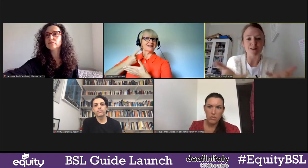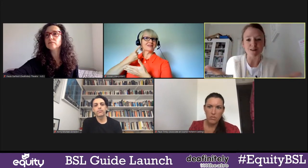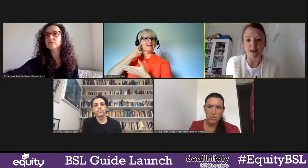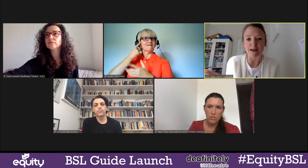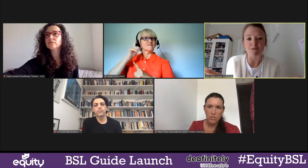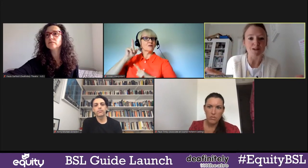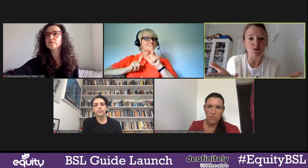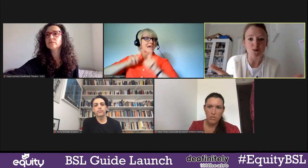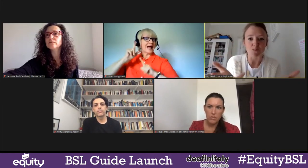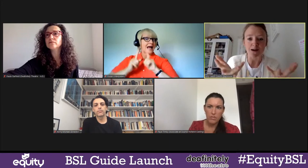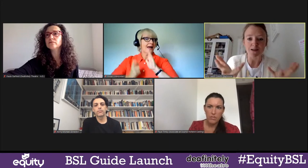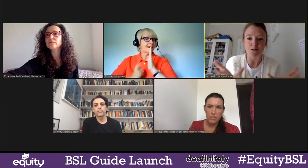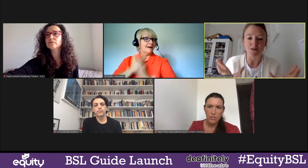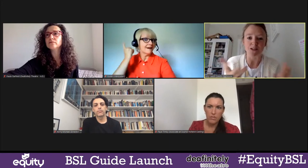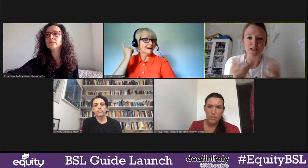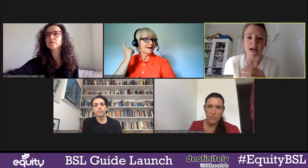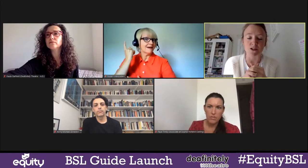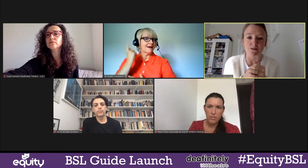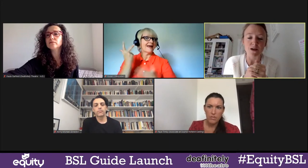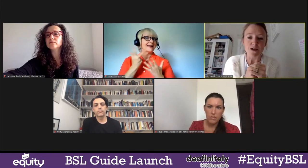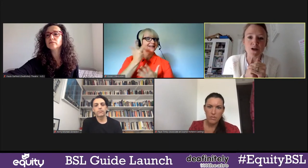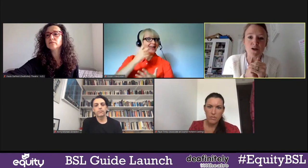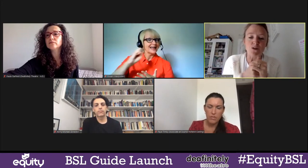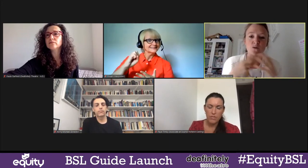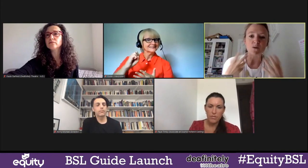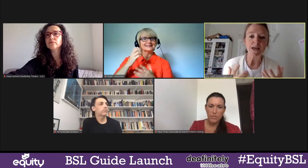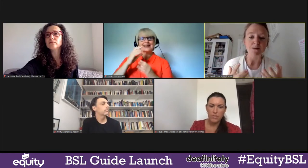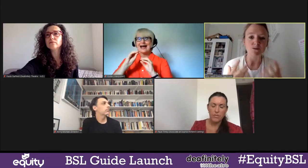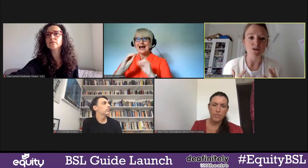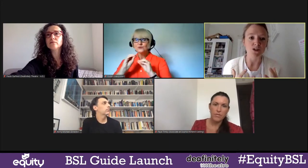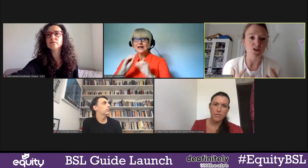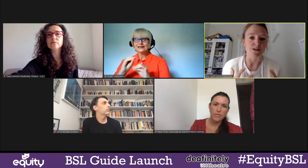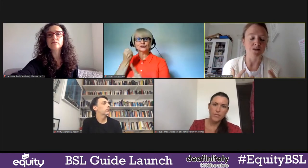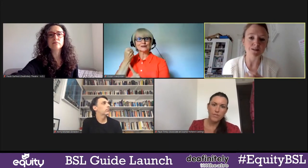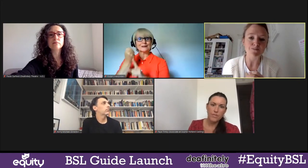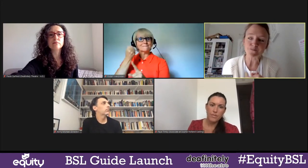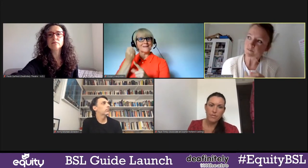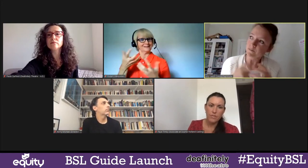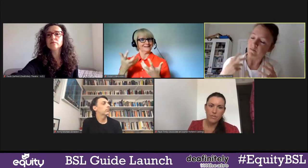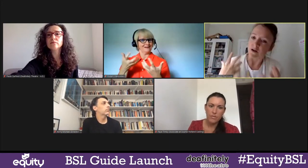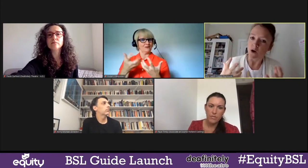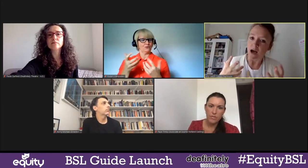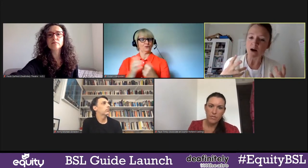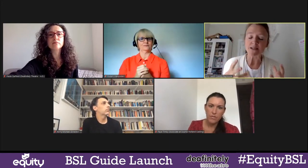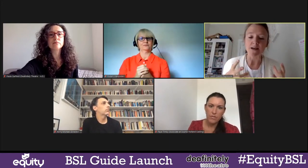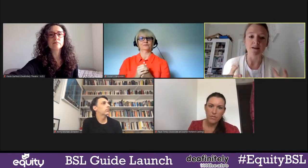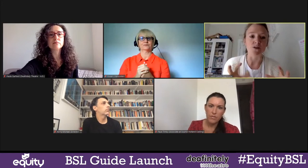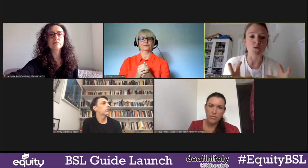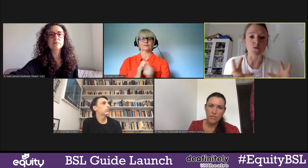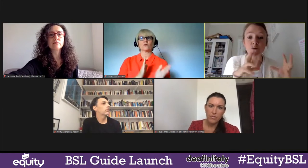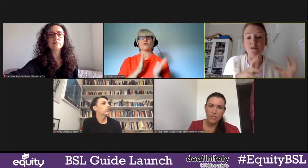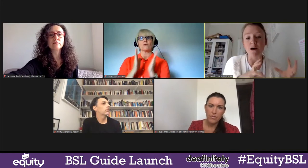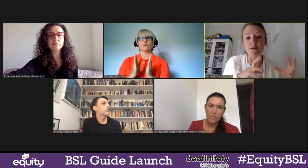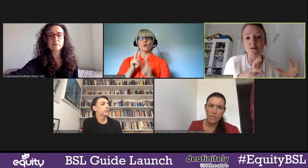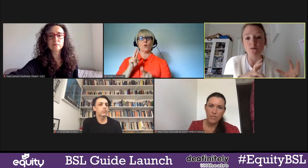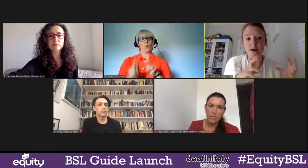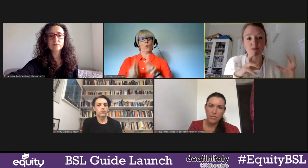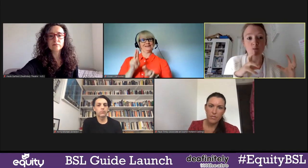that everybody's talked about in terms of education. So when we came to auditions, how we set those up was we started with